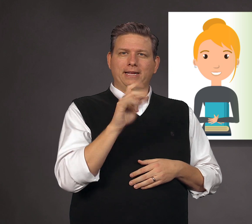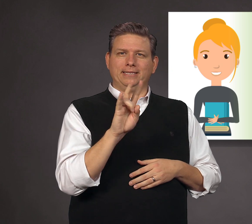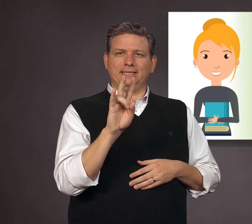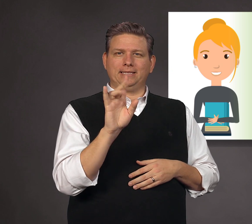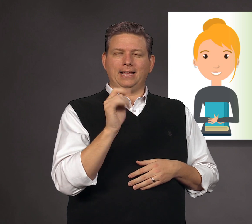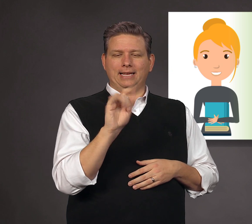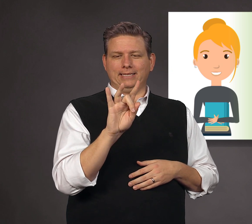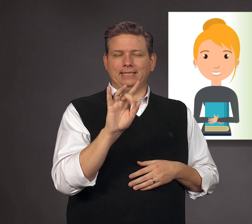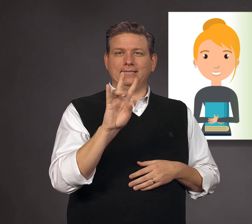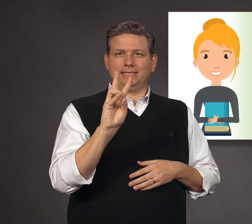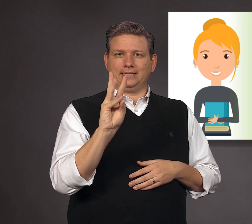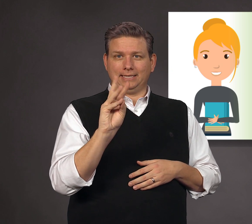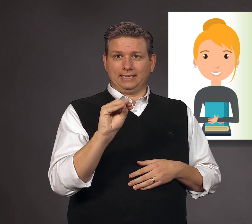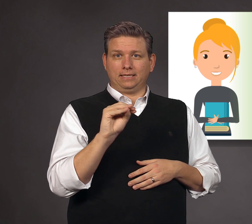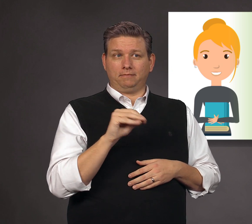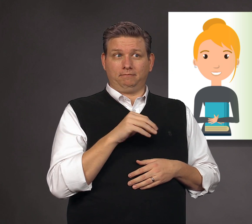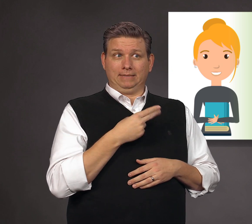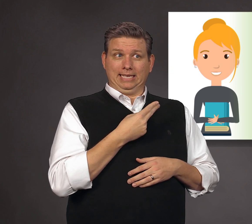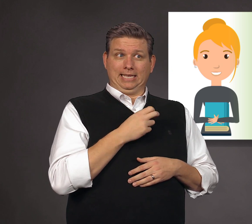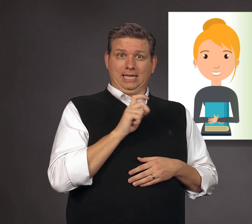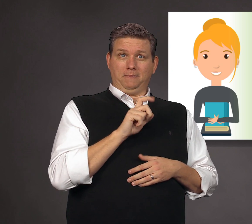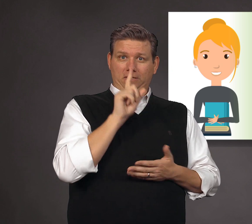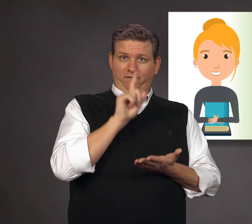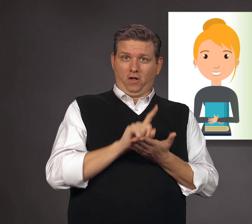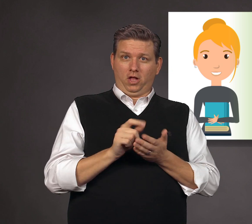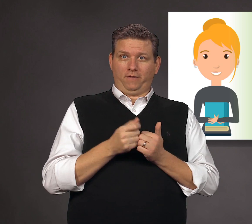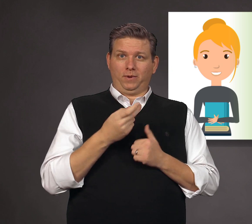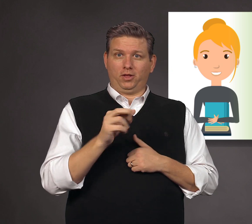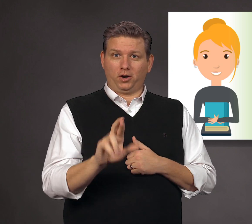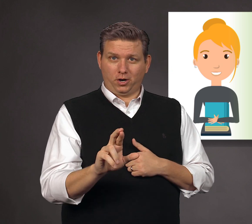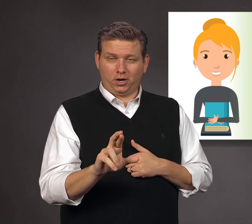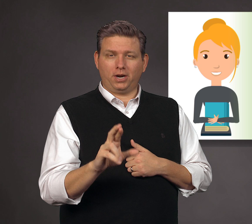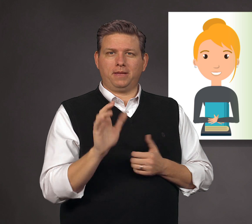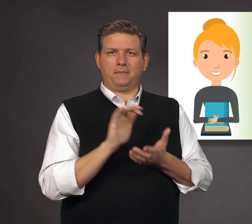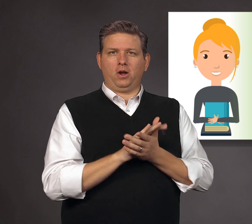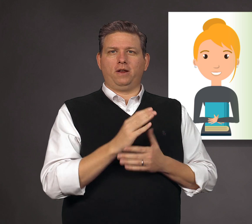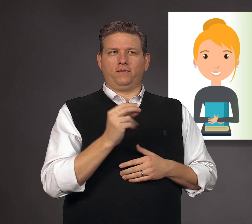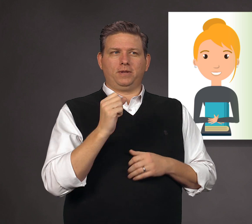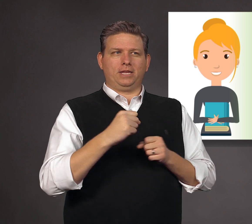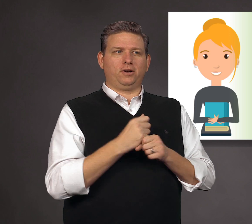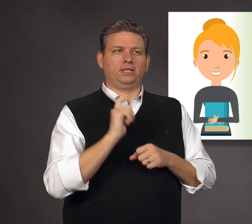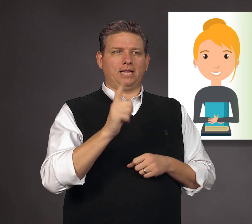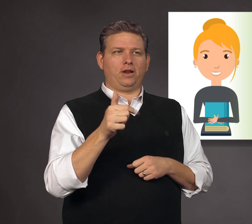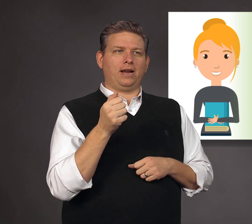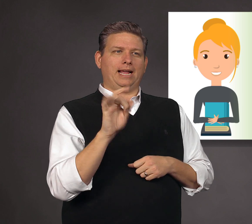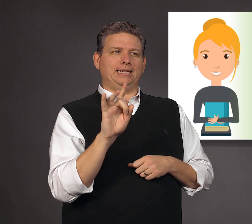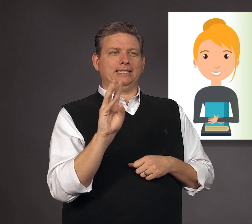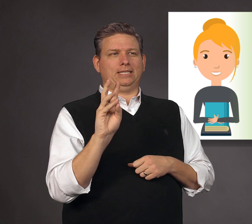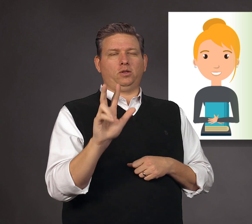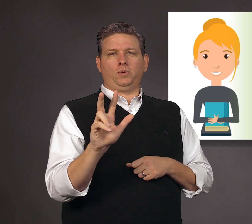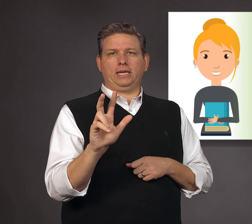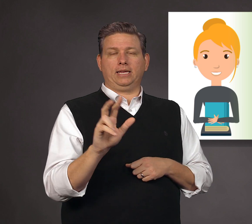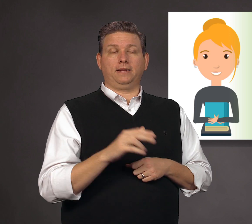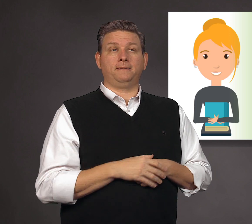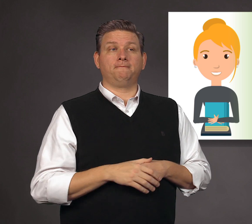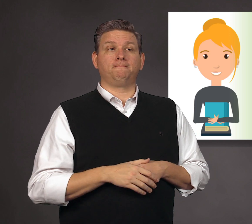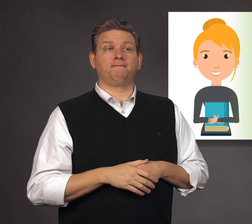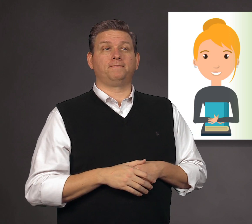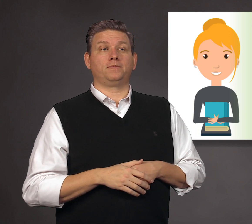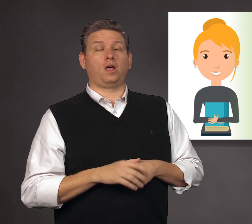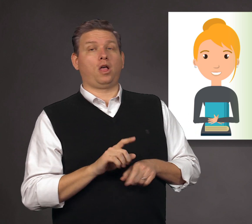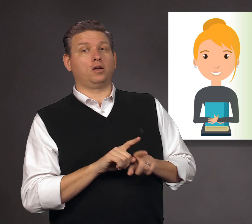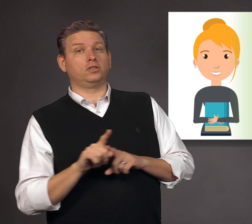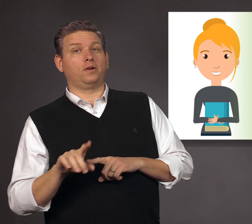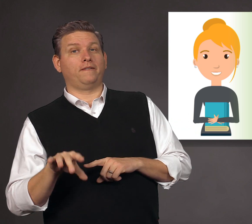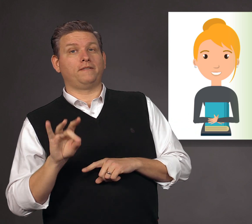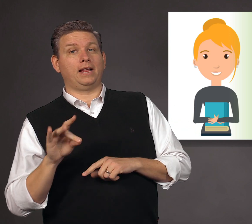Albert Darwin must have fallen in love with the hired girl as they were married 3 years later in 1863. As a side note, by finding